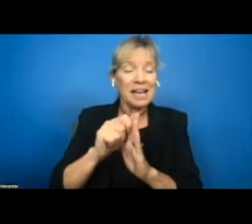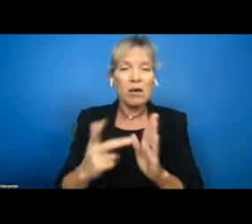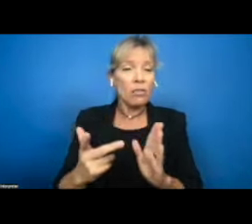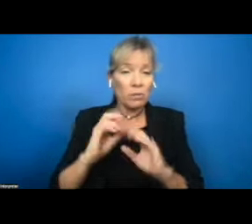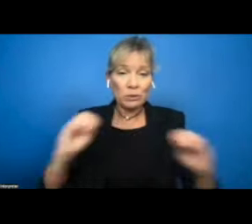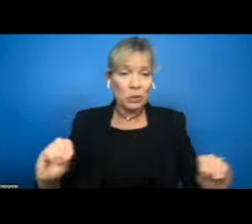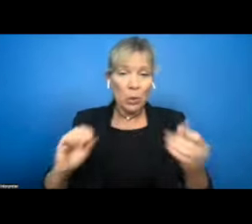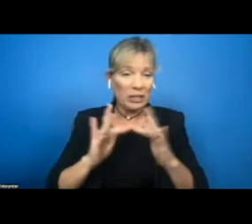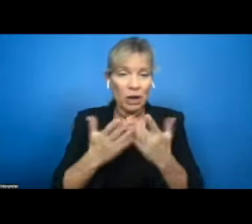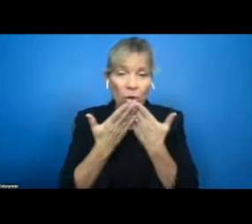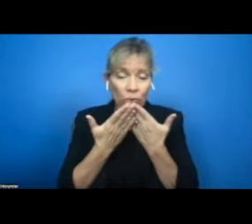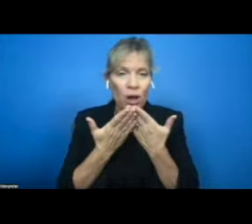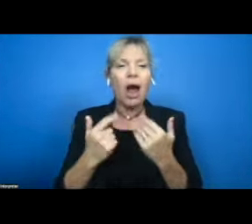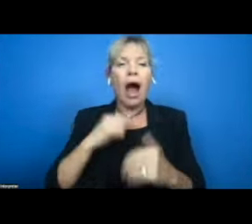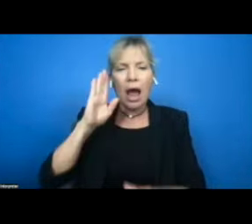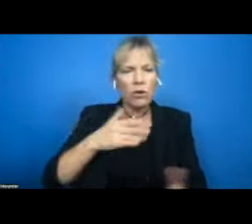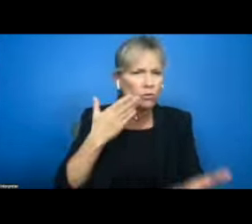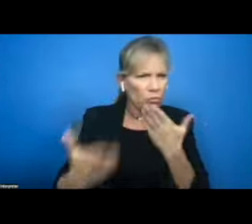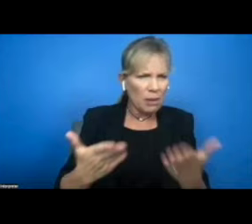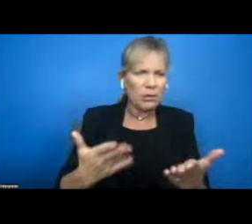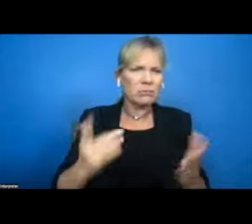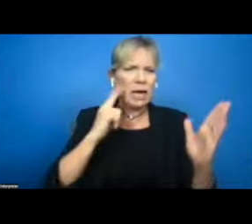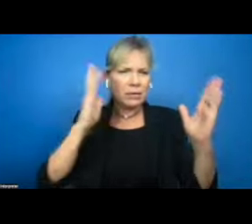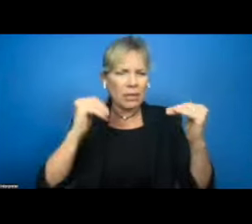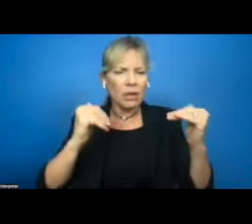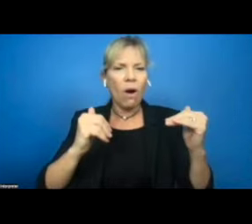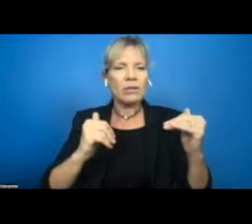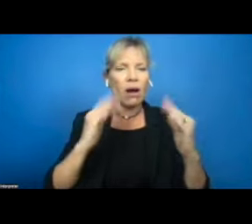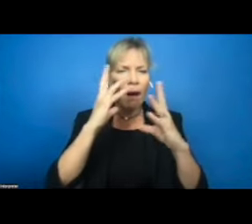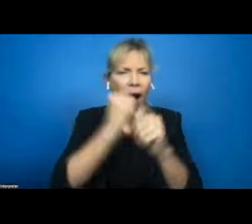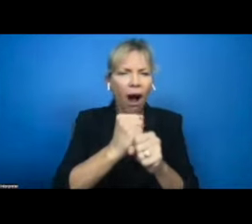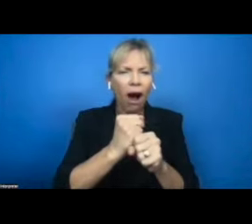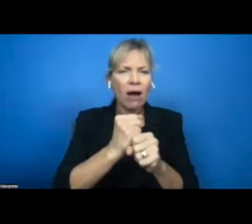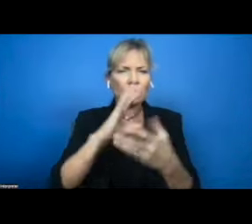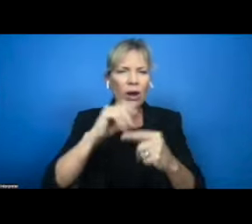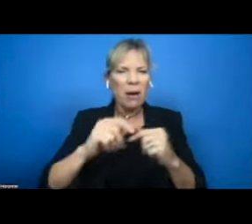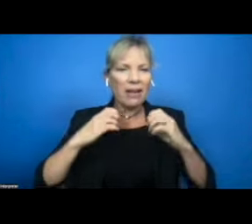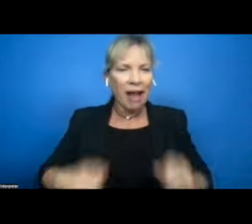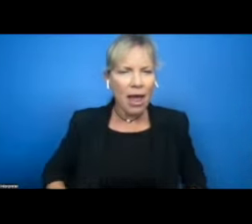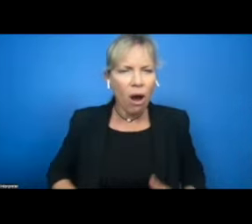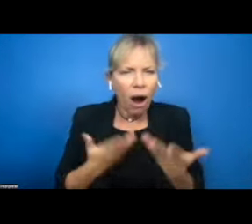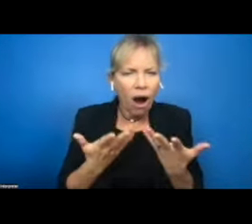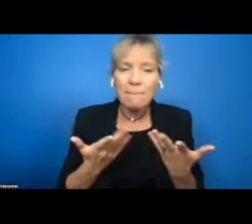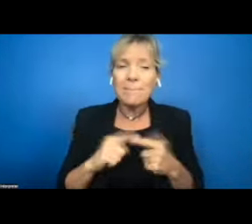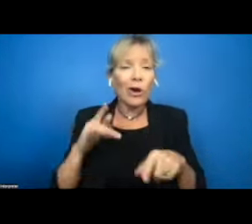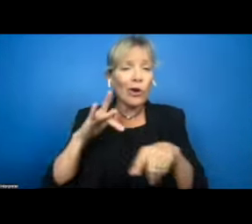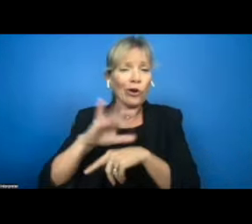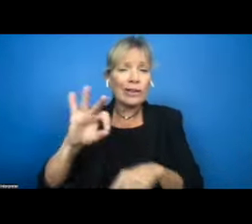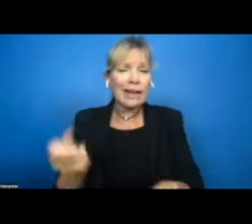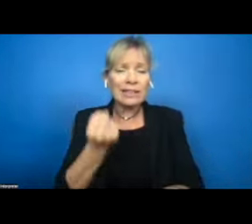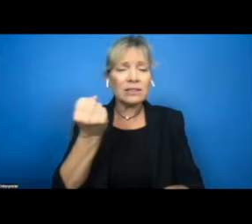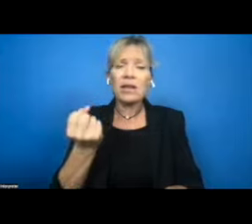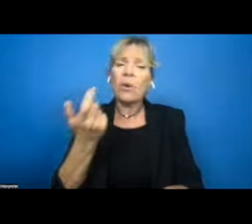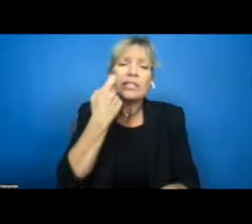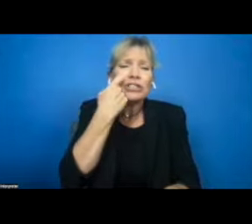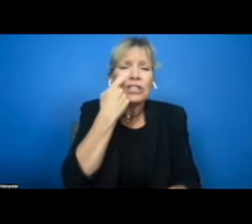internet. And I know you may have been expecting a riveting client story, but this was the early 90s, and we had